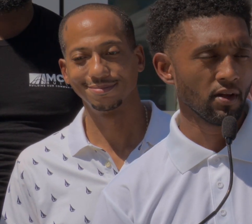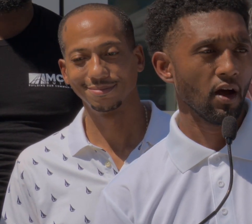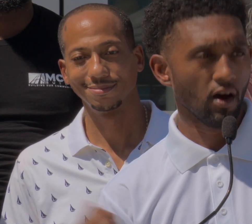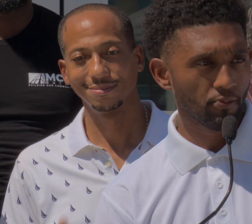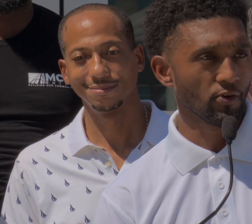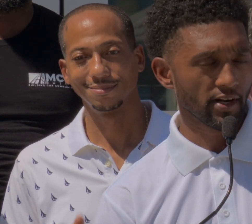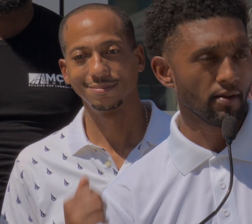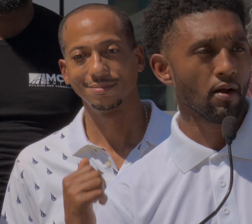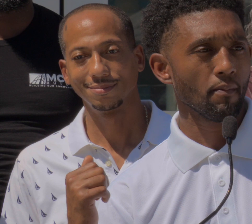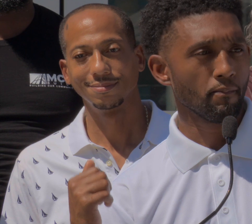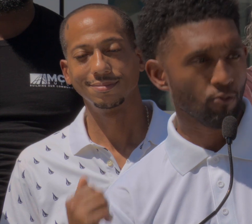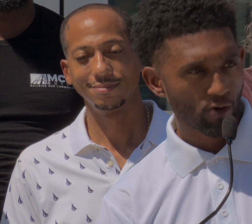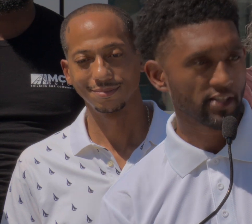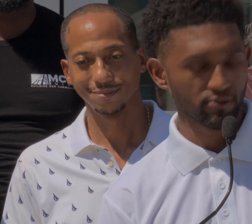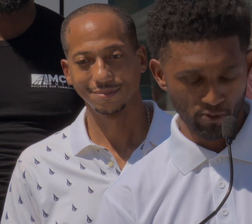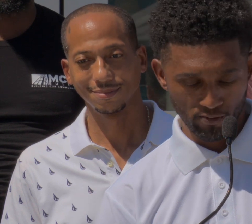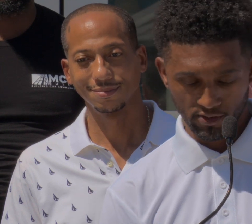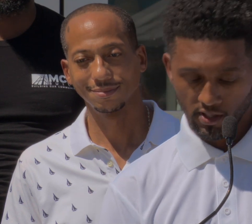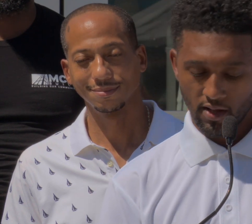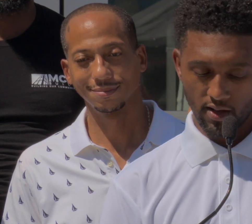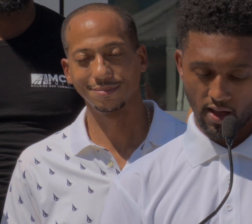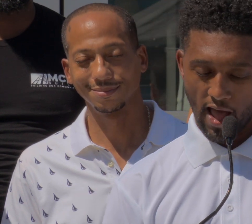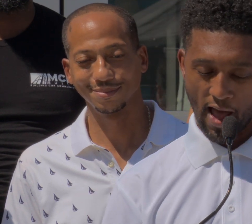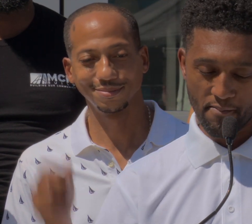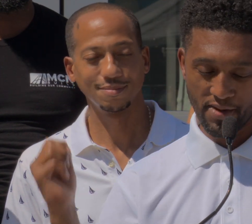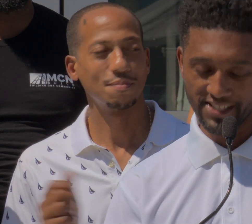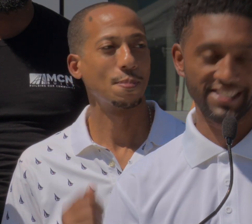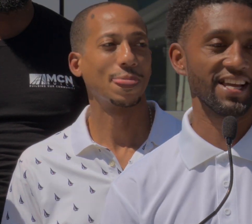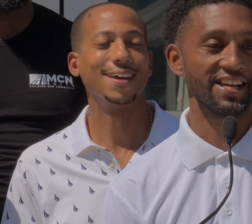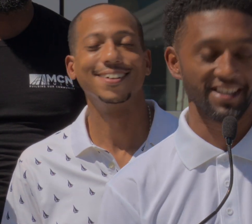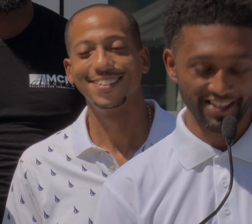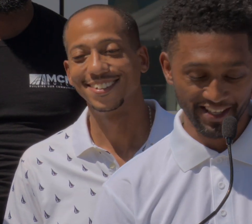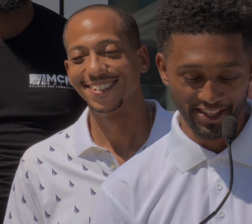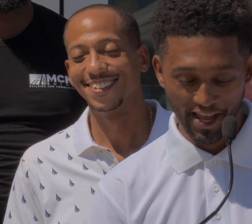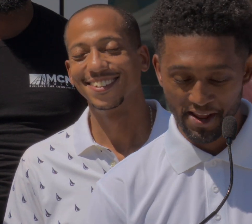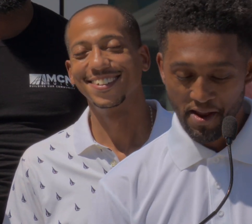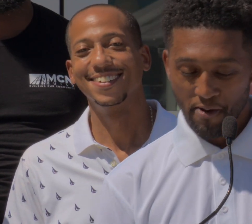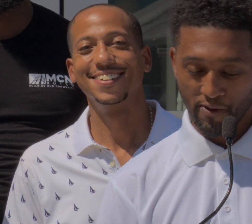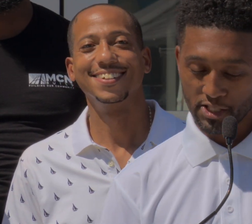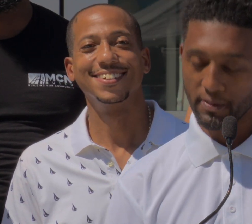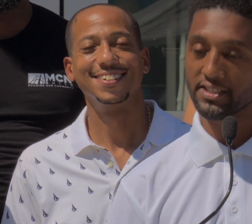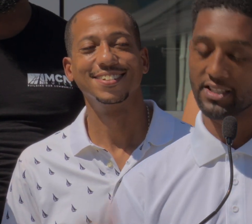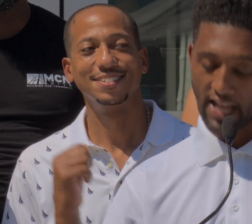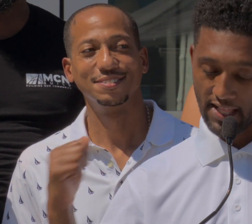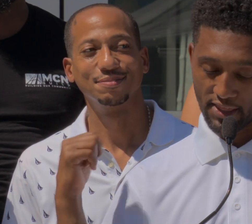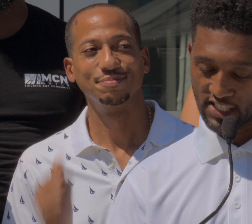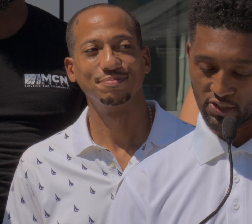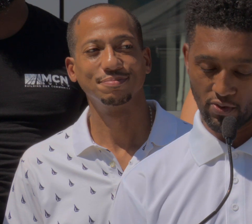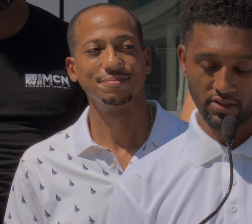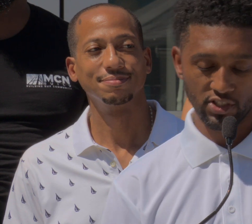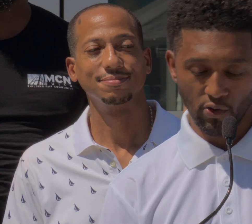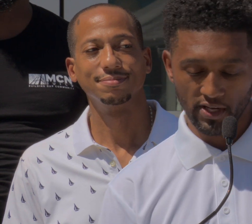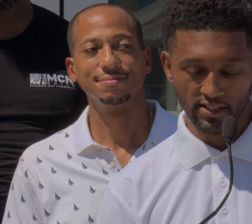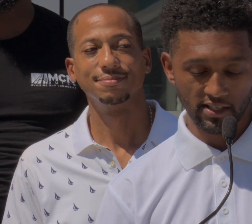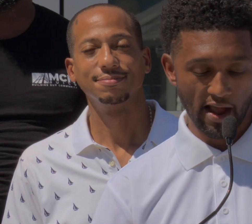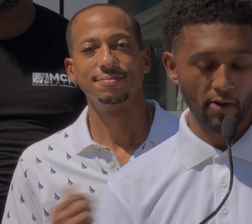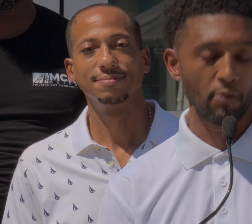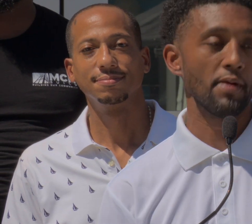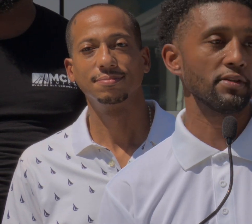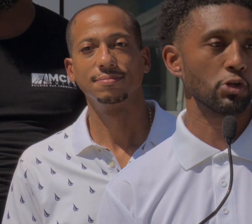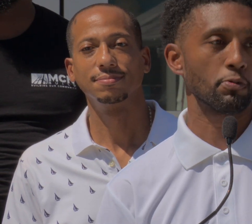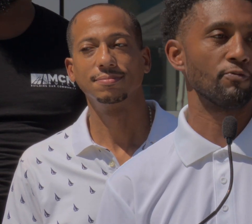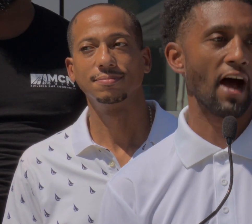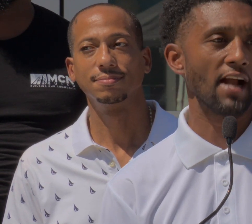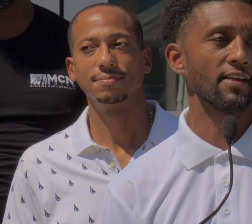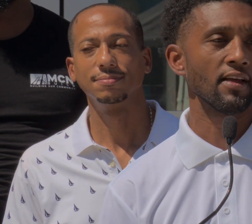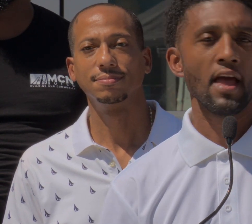building, upgraded restrooms. I must say that rec spaces like this one showcases our